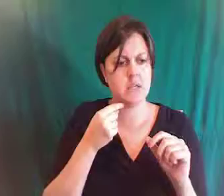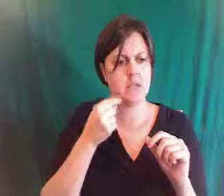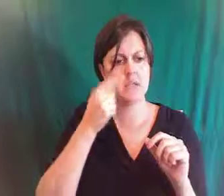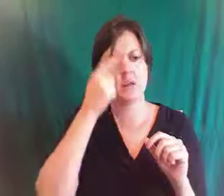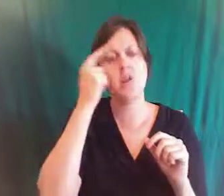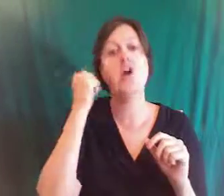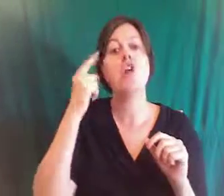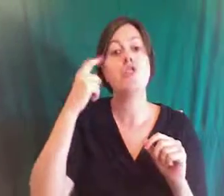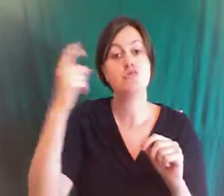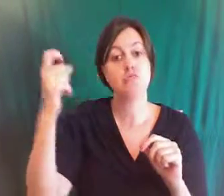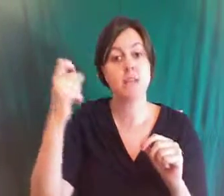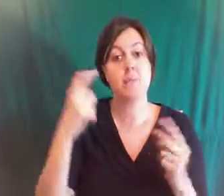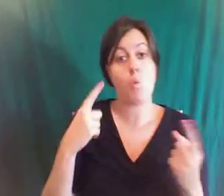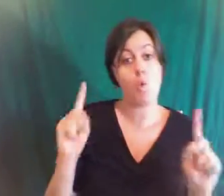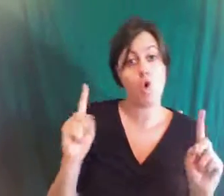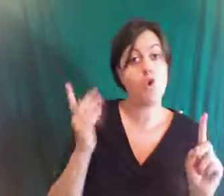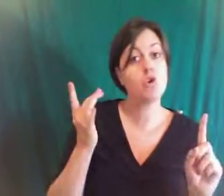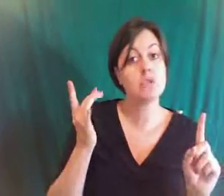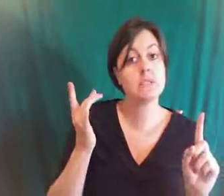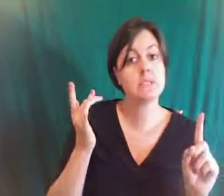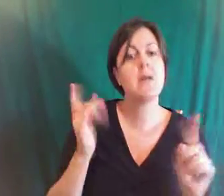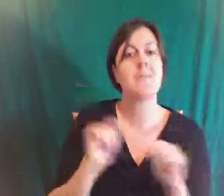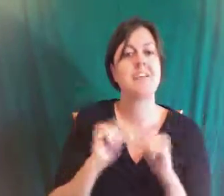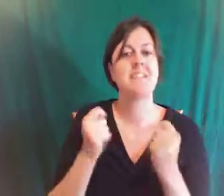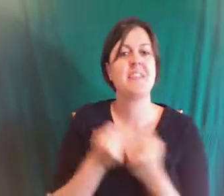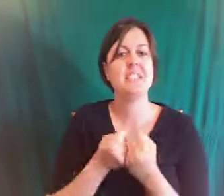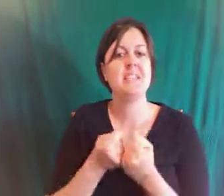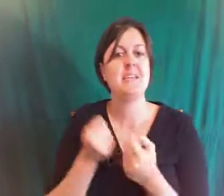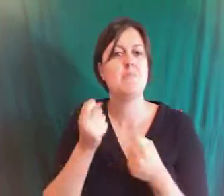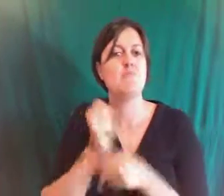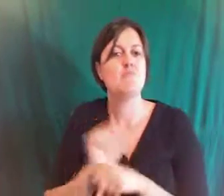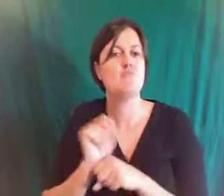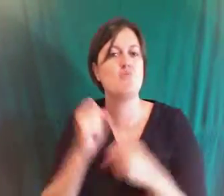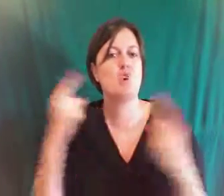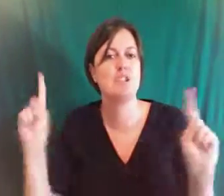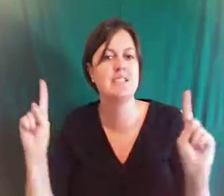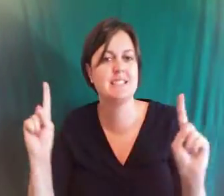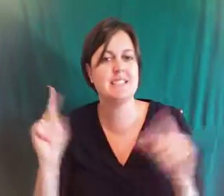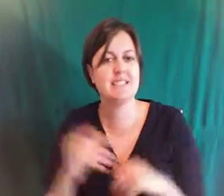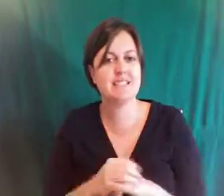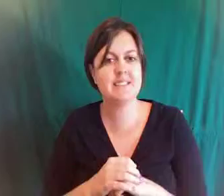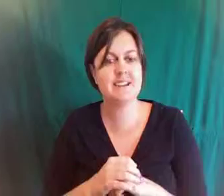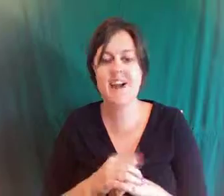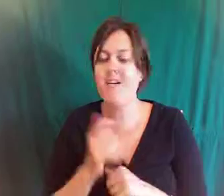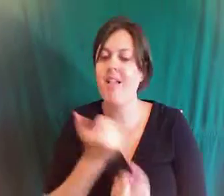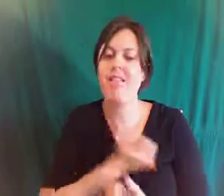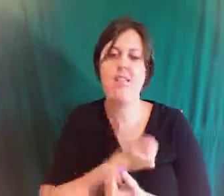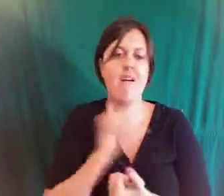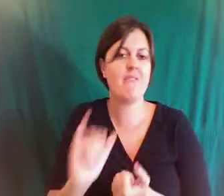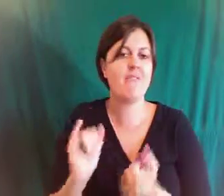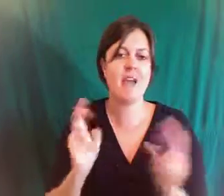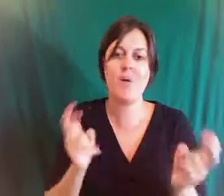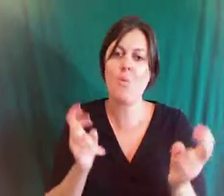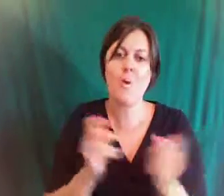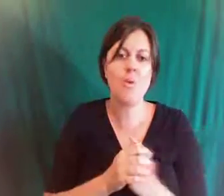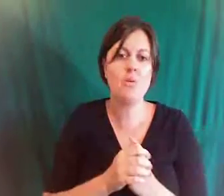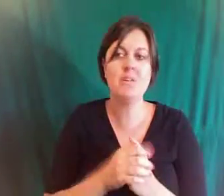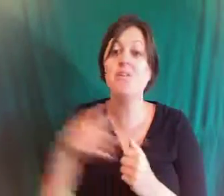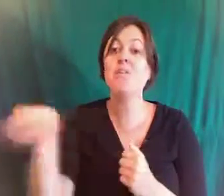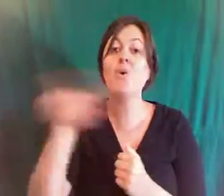teamwork and i love that quote because i'm like absolutely i mean if that's the other thing that i want listeners to know having been and still